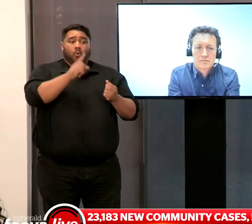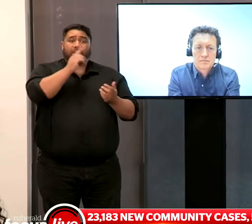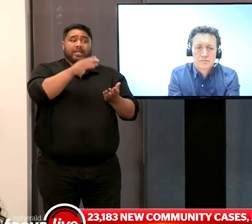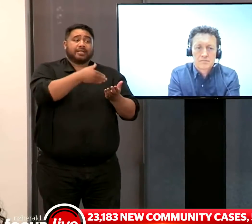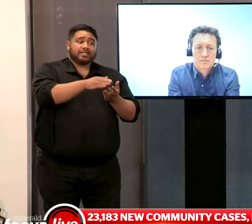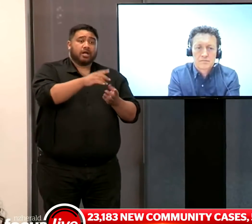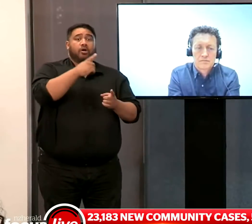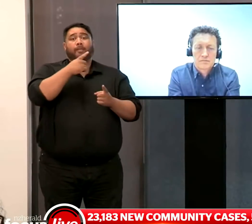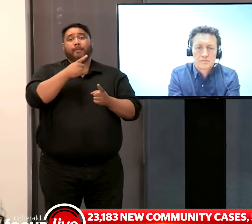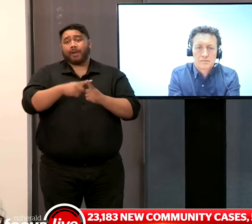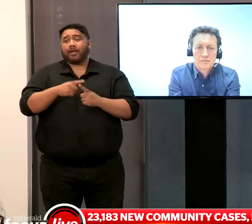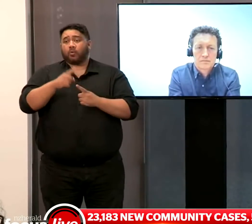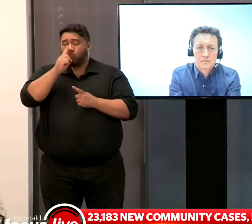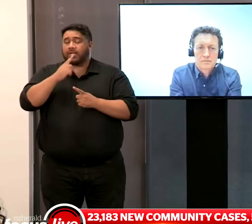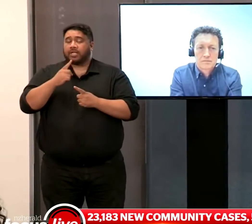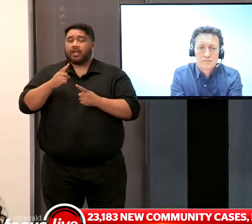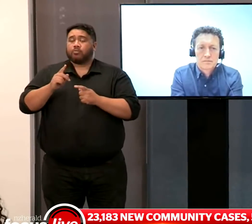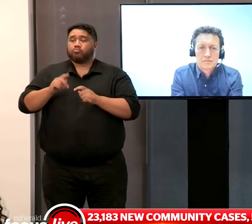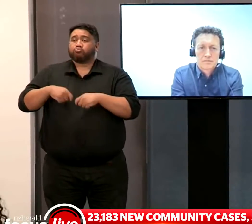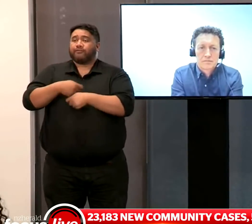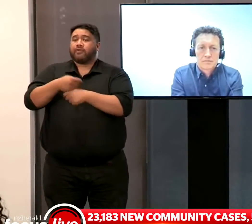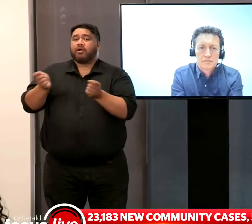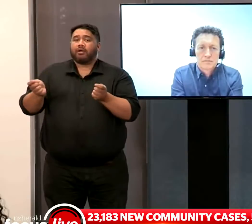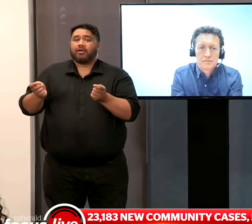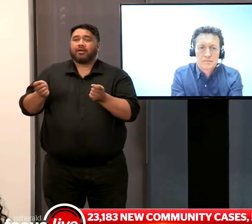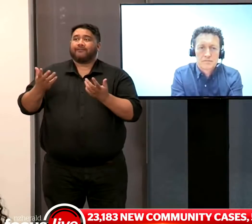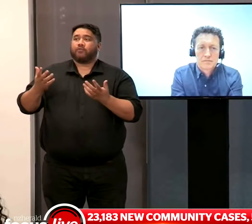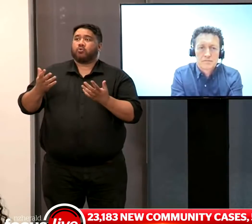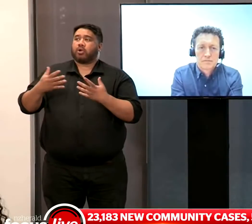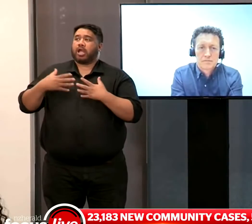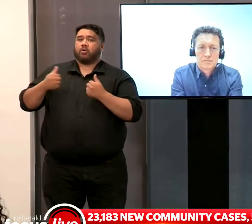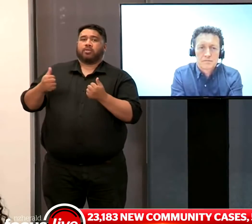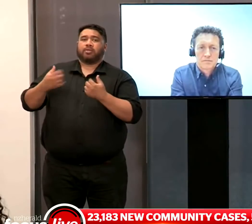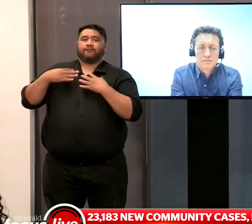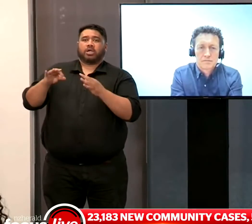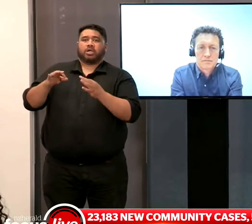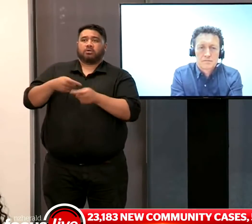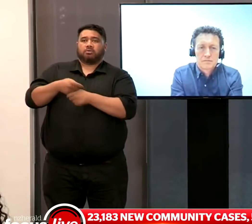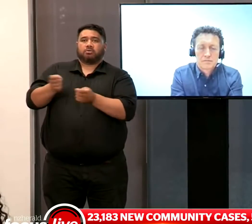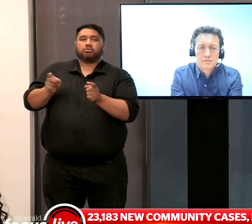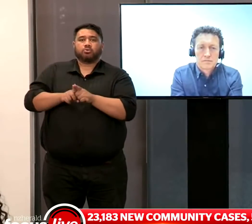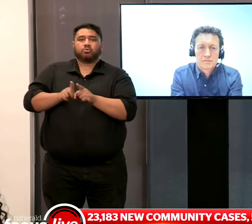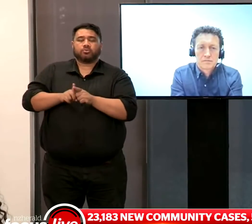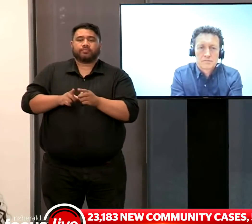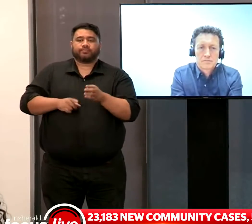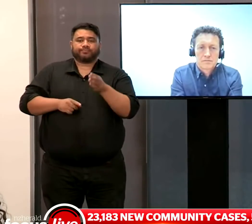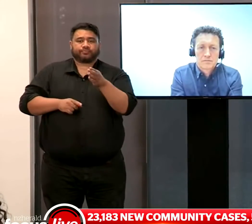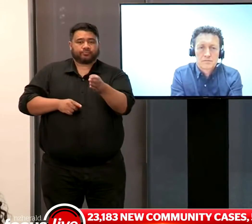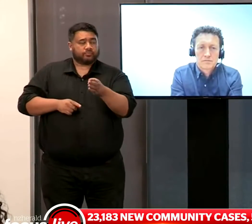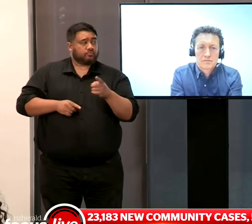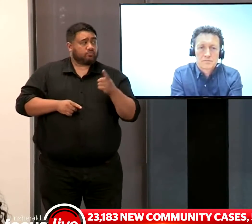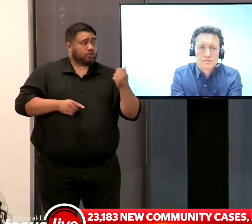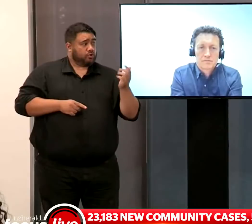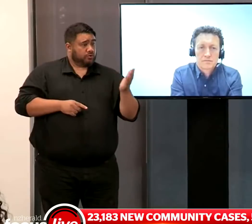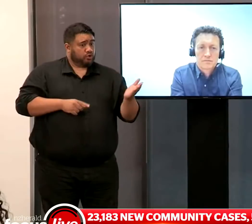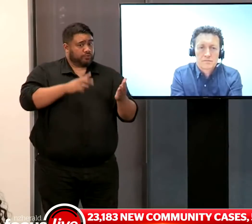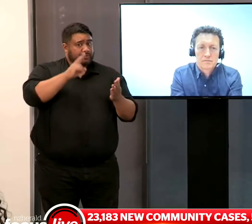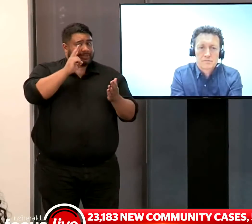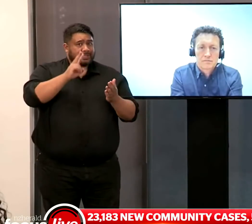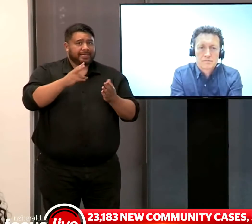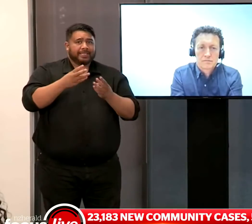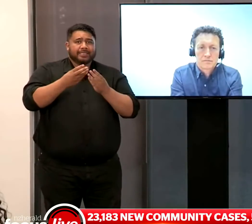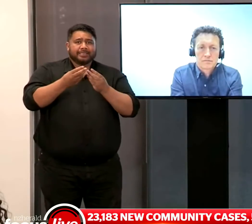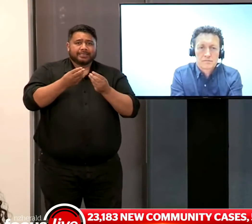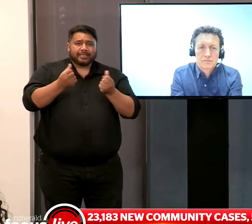retail and to be providers of the publicly funded rapid antigen tests. You've seen some modelling on when we'll